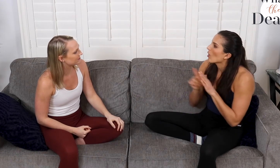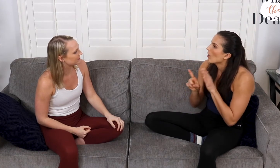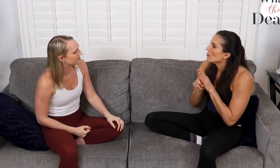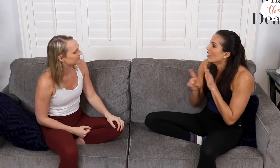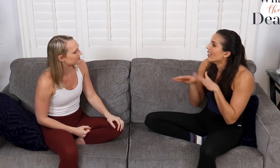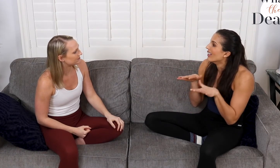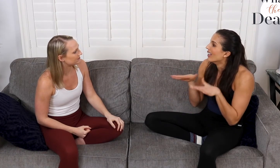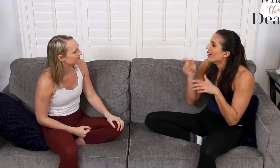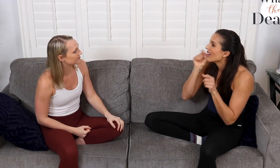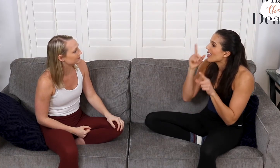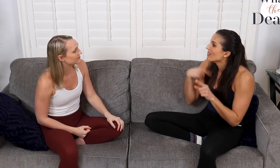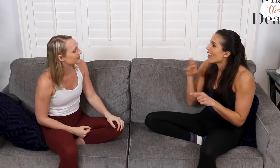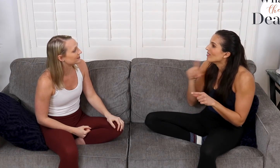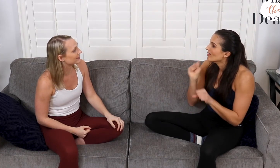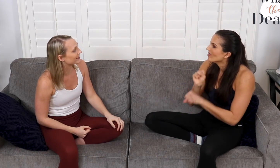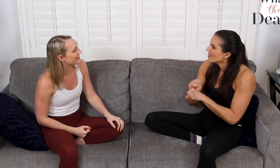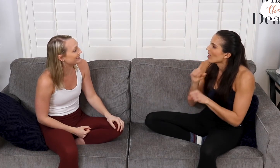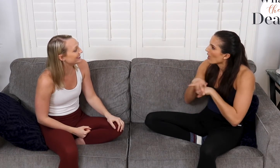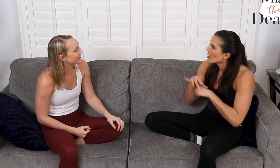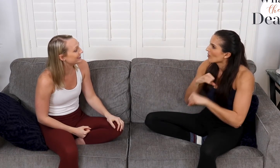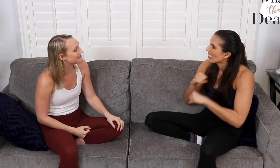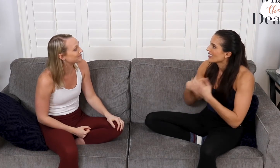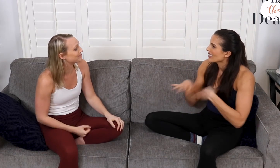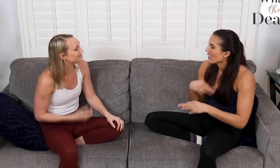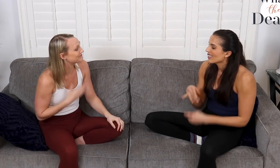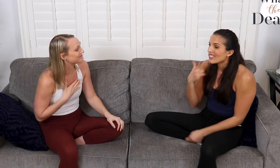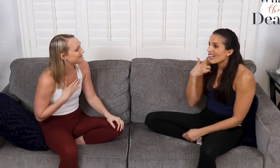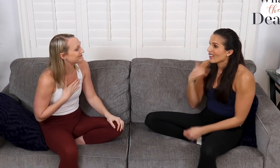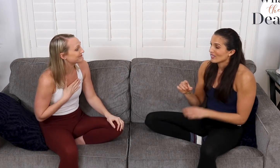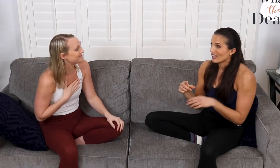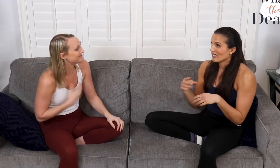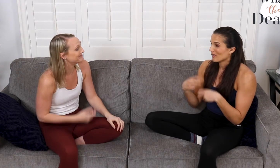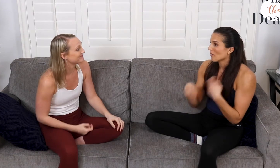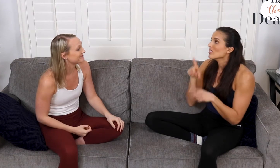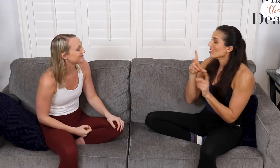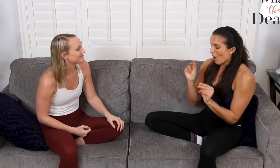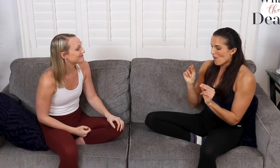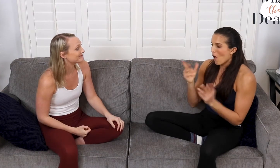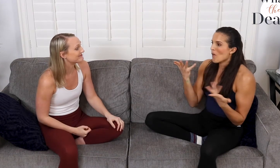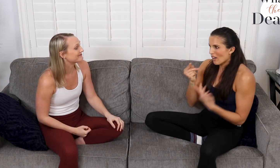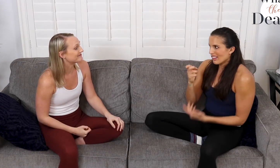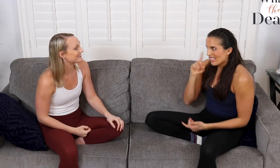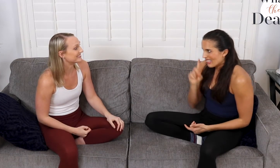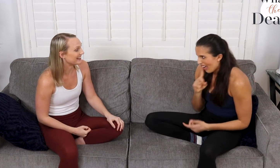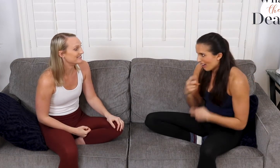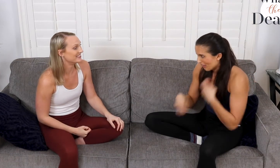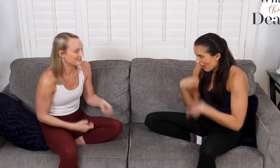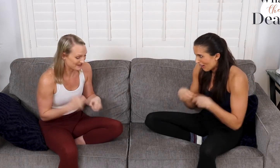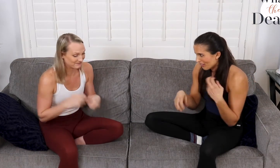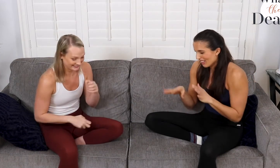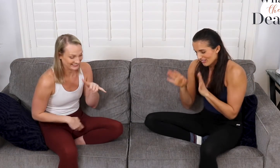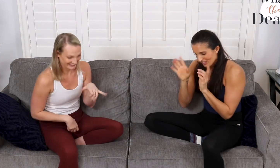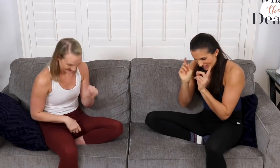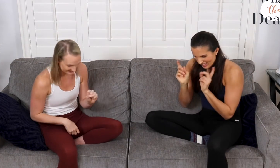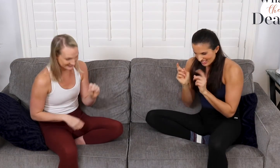still suffered through it and I made it. But my God. And before, like in middle school and high school, they have